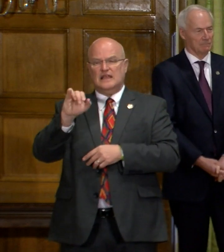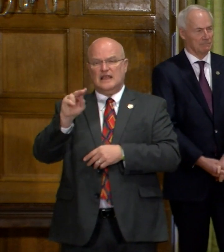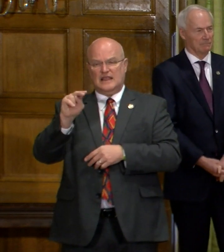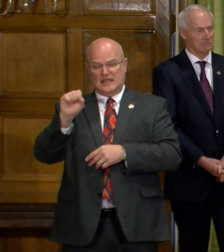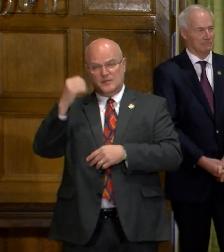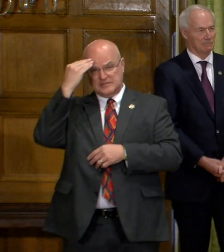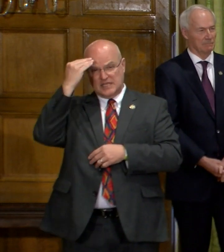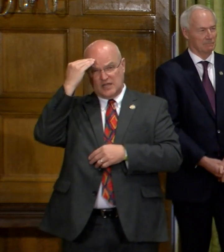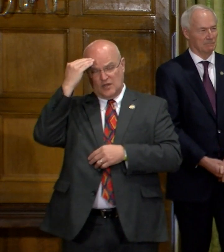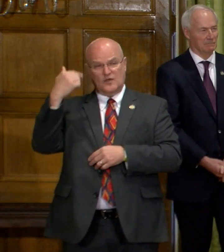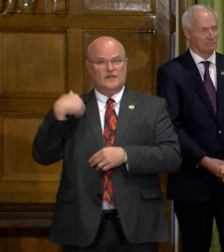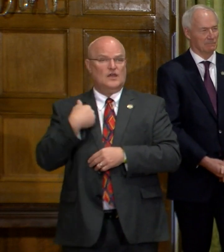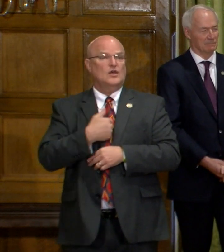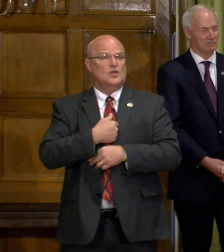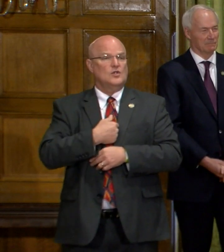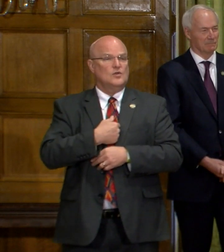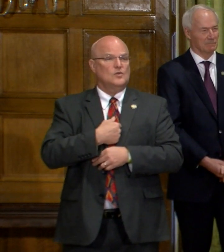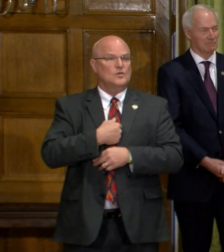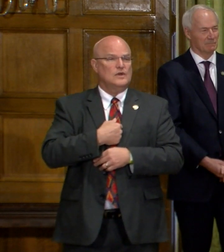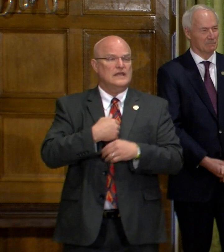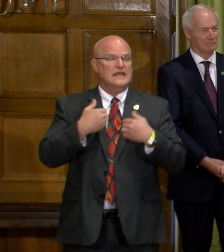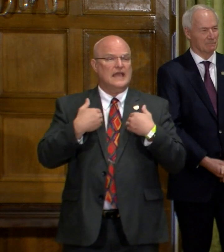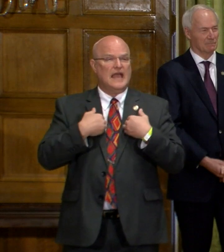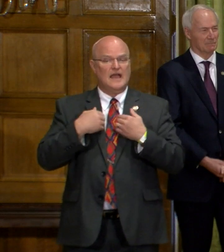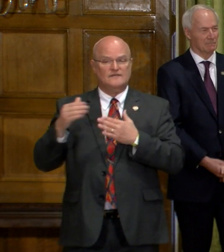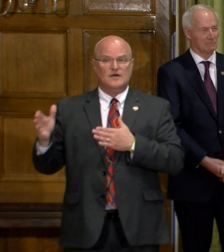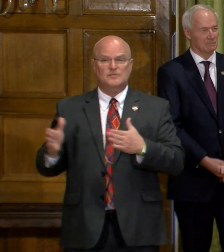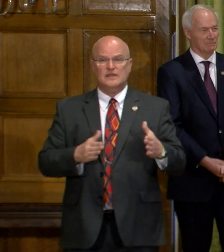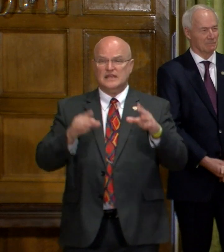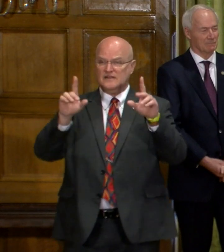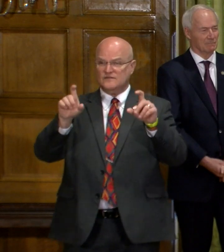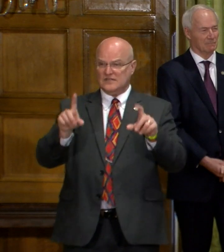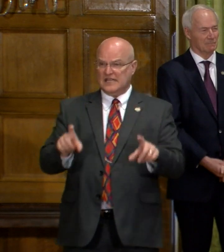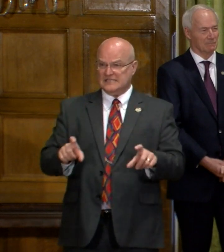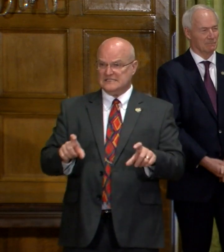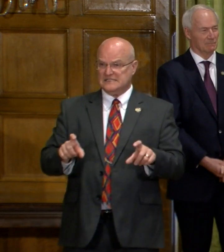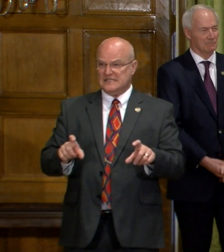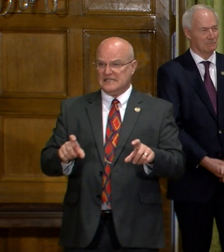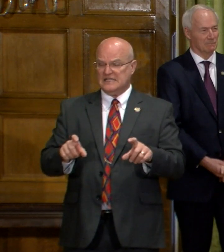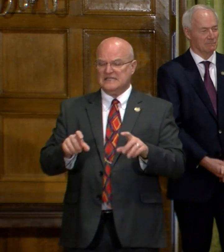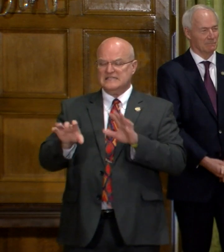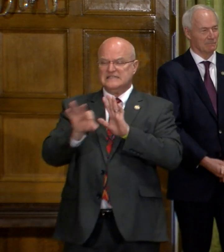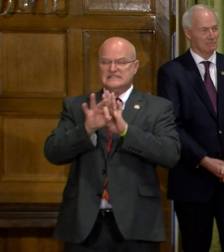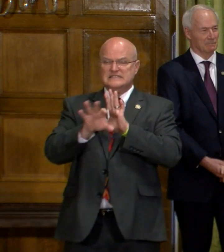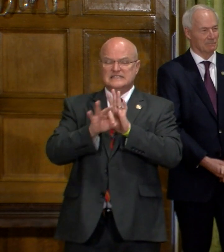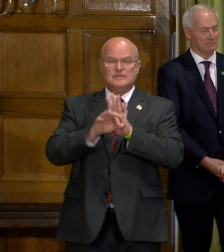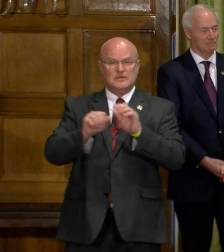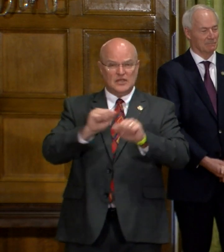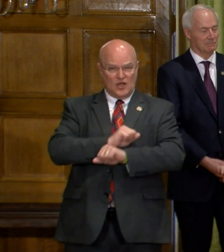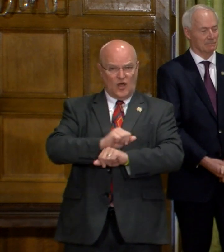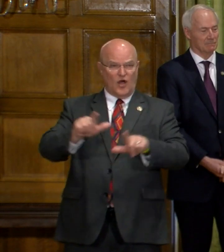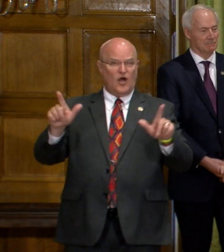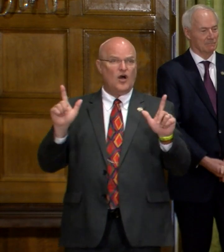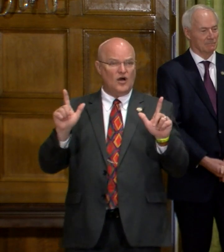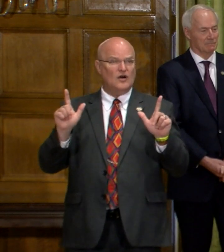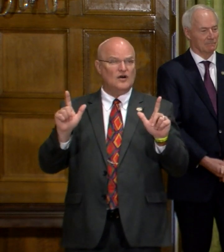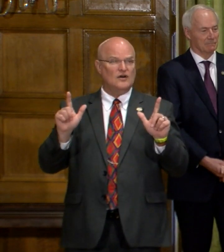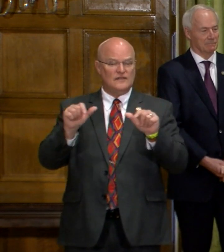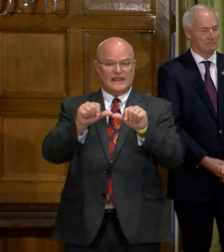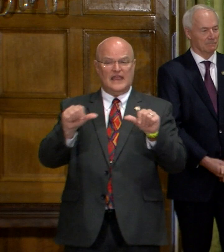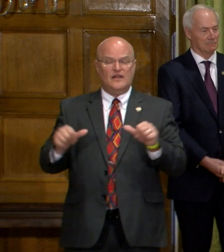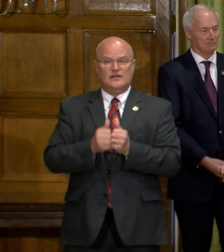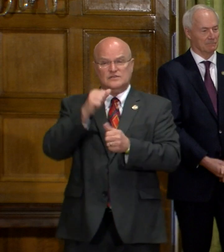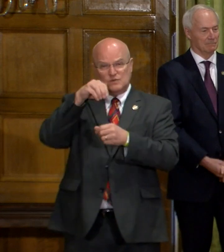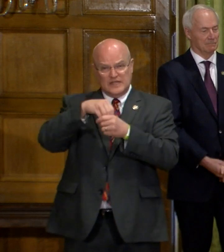unit, I know that we have a plan for testing, sampling all of the